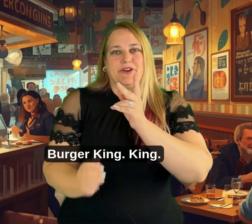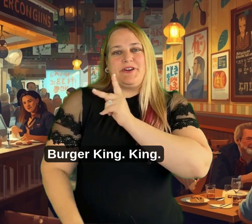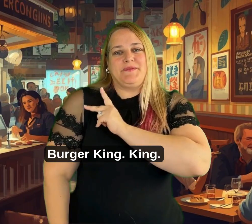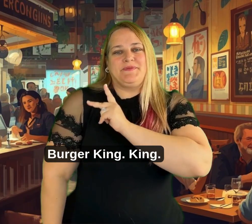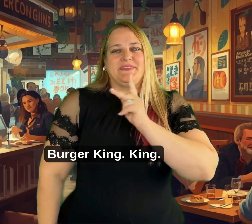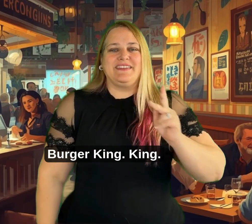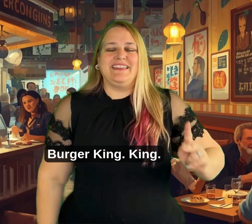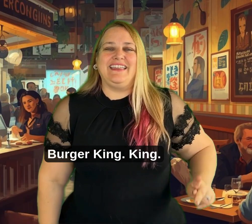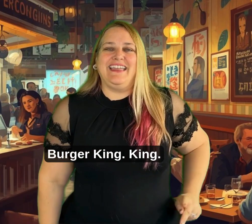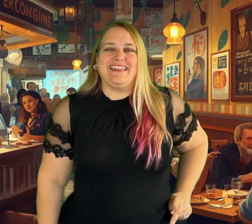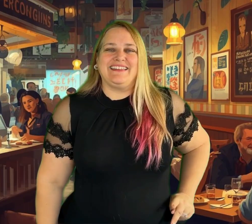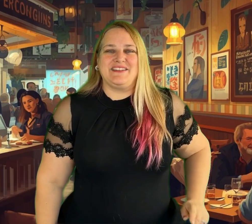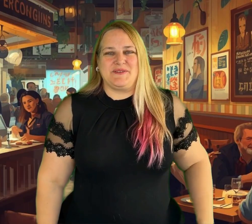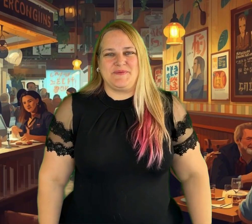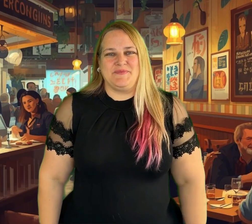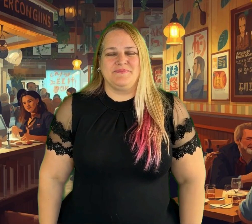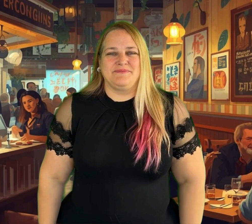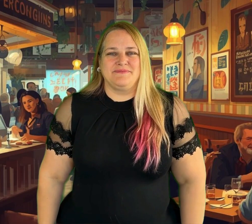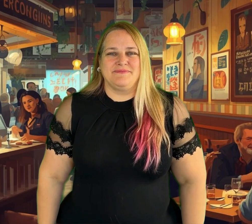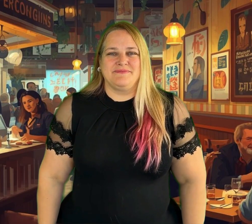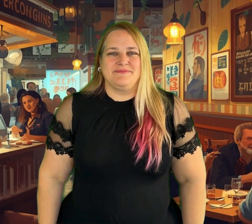Burger King.